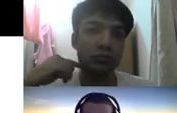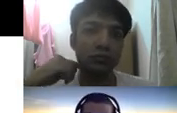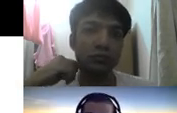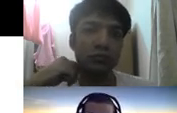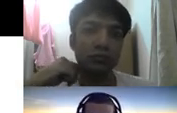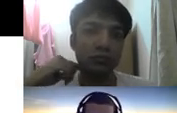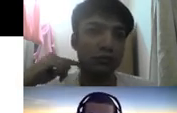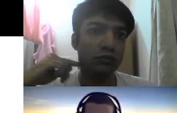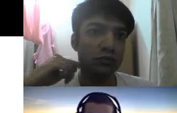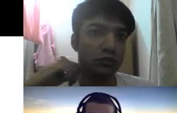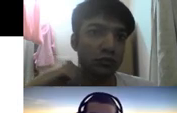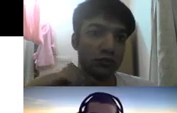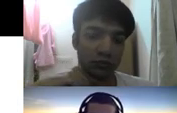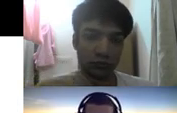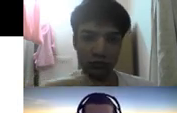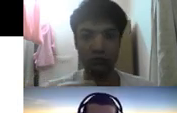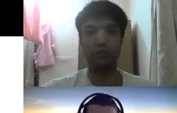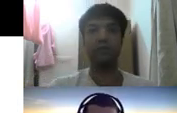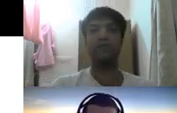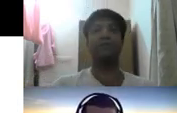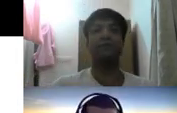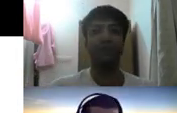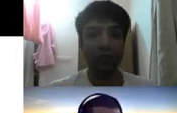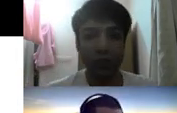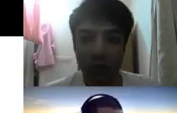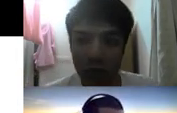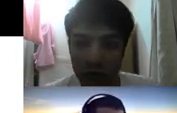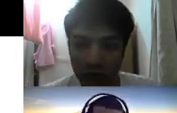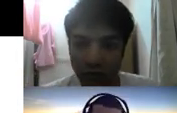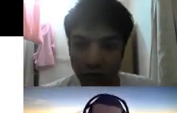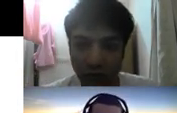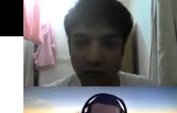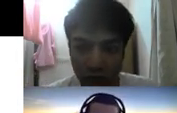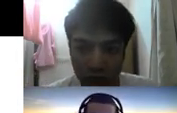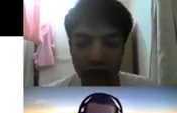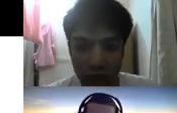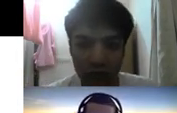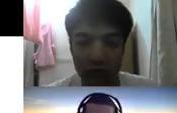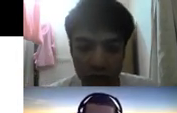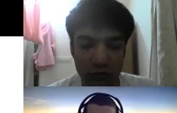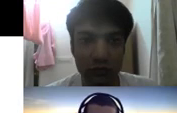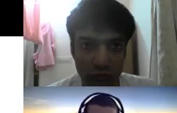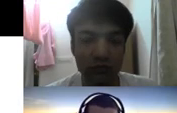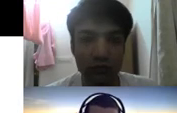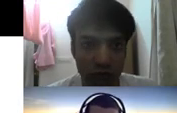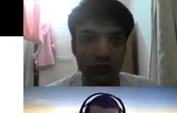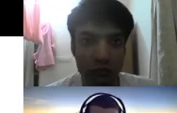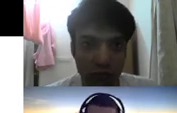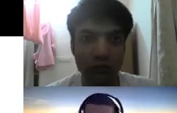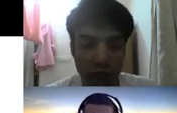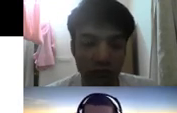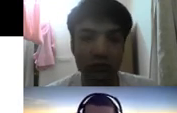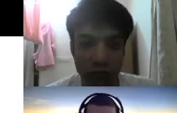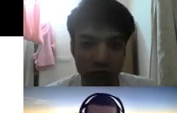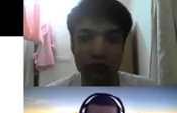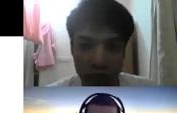could have this kind of feature in all applications, and maybe this doesn't make all applications as usable